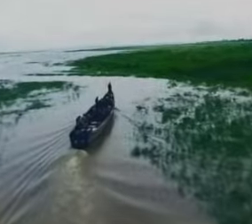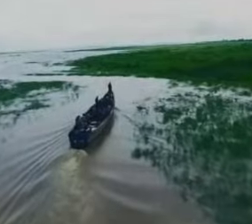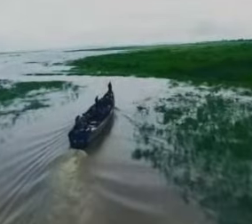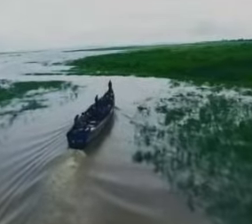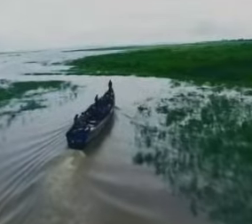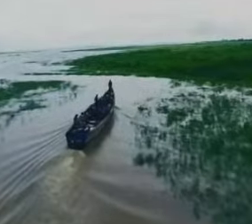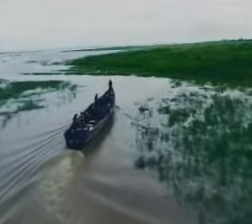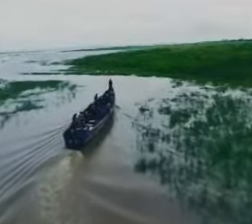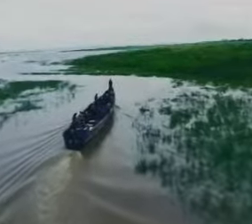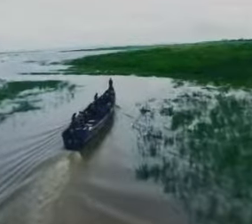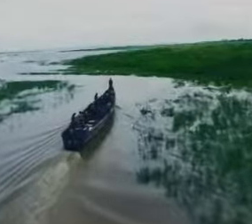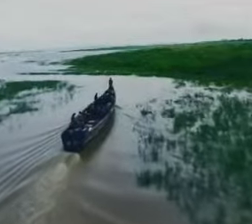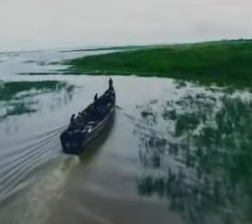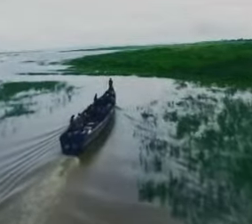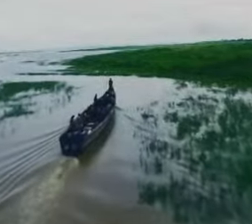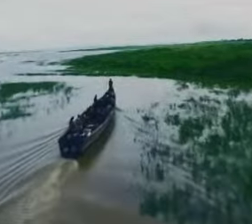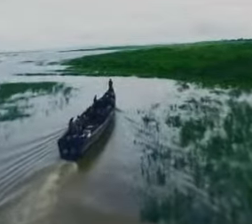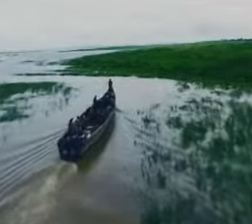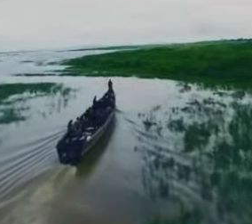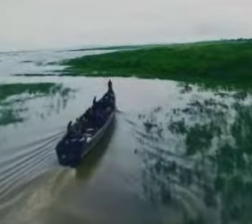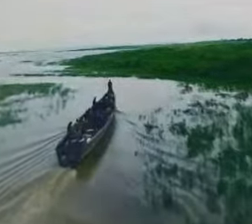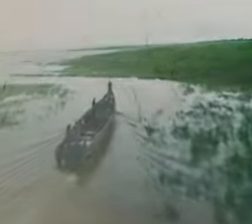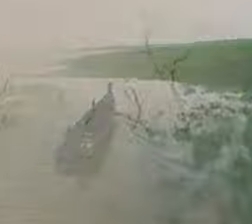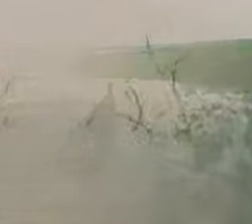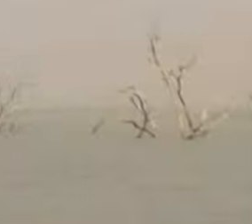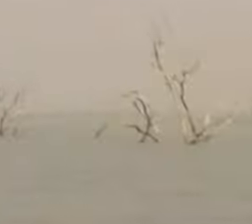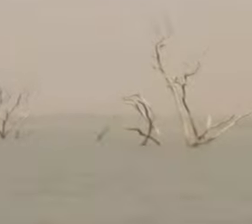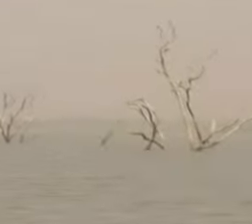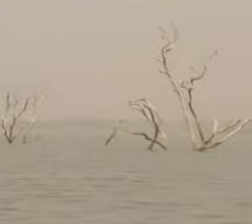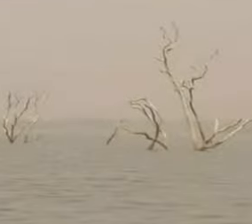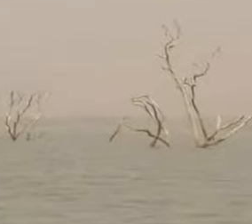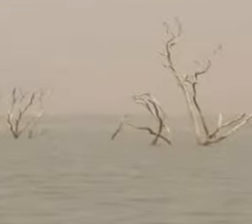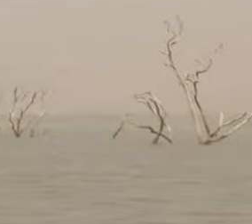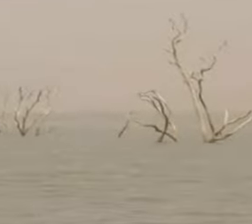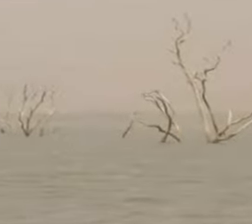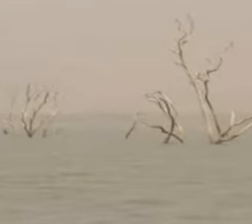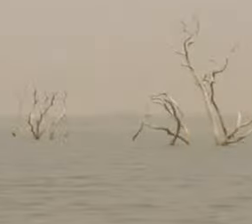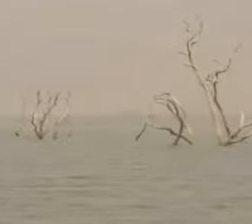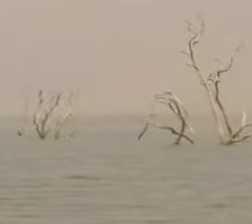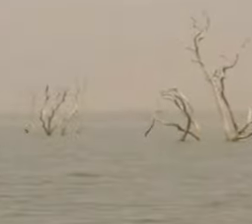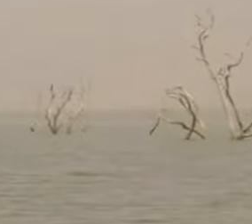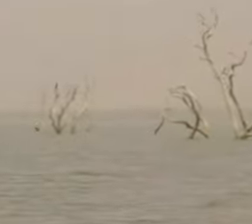the safety of navigation on inland waterways.